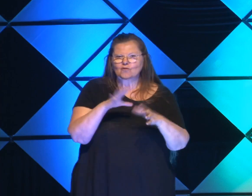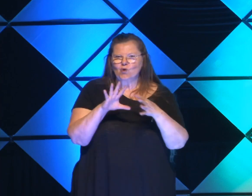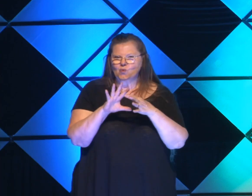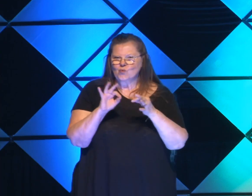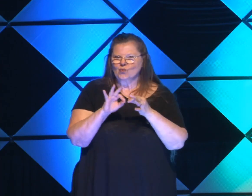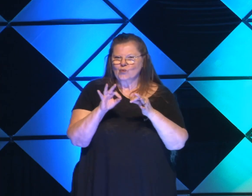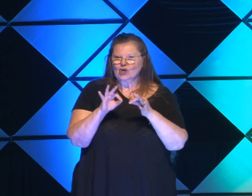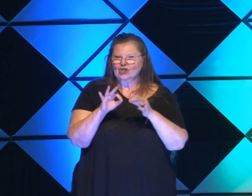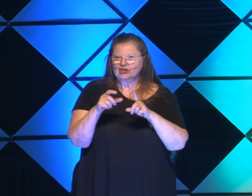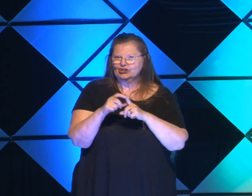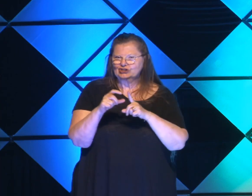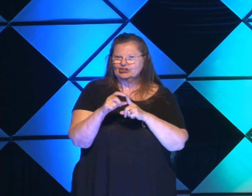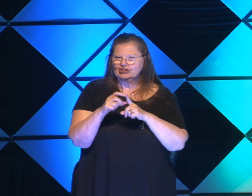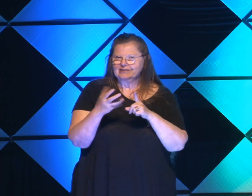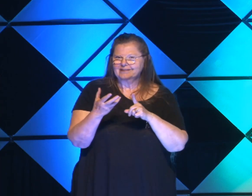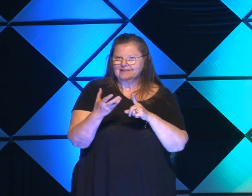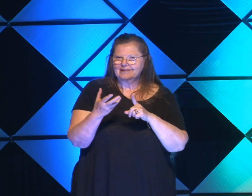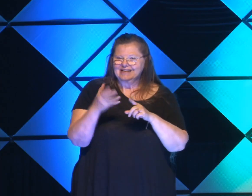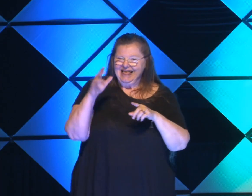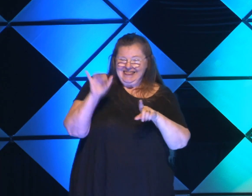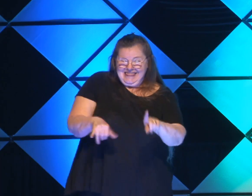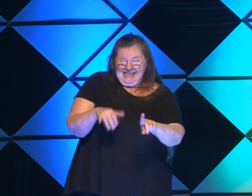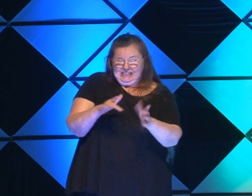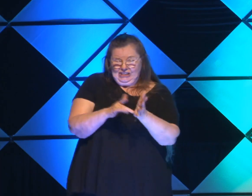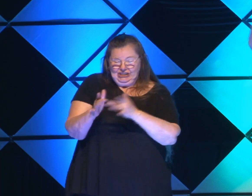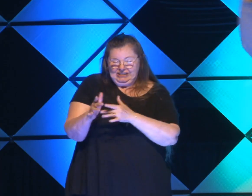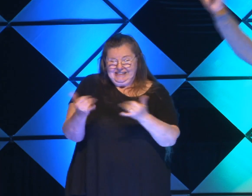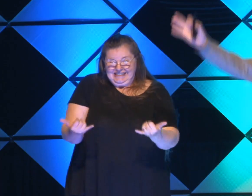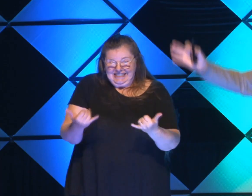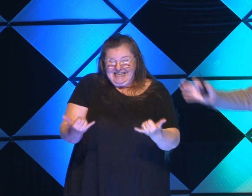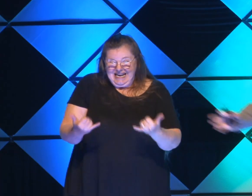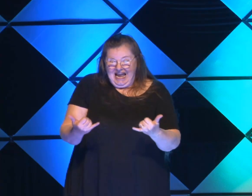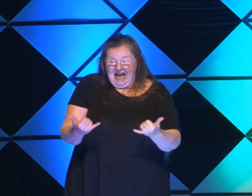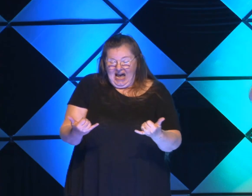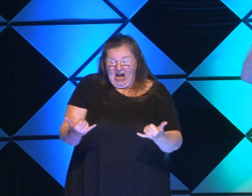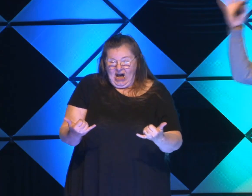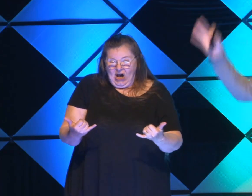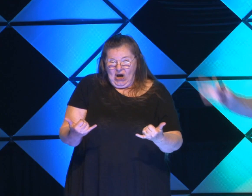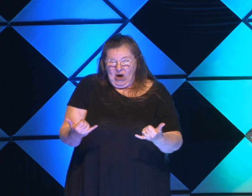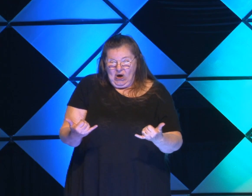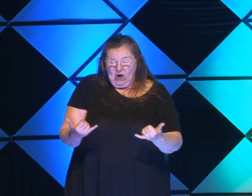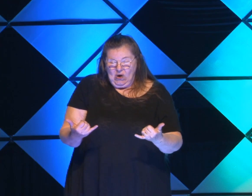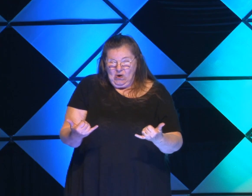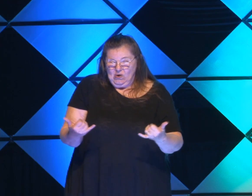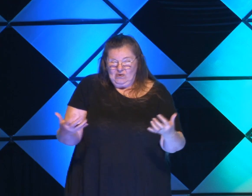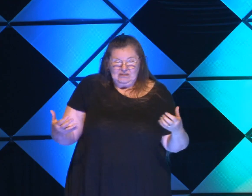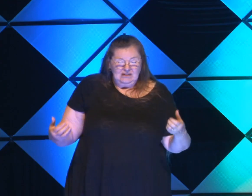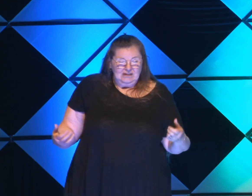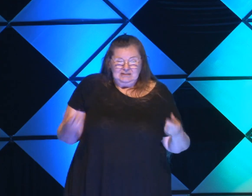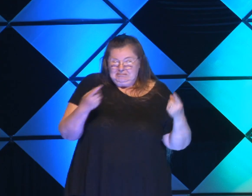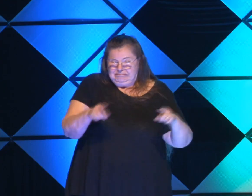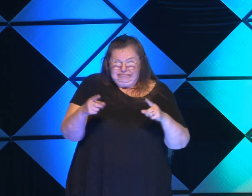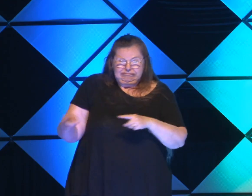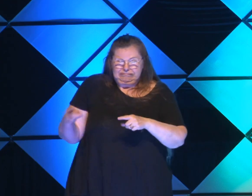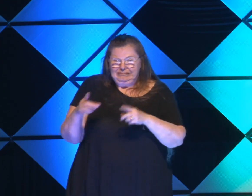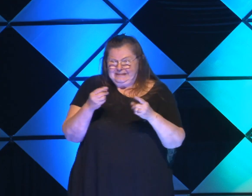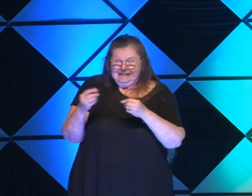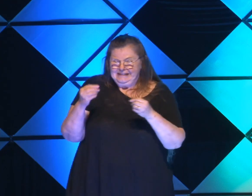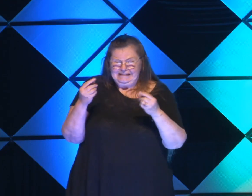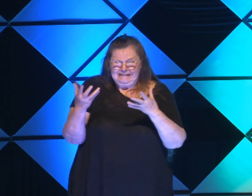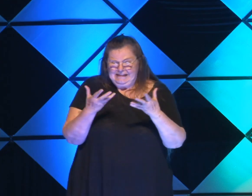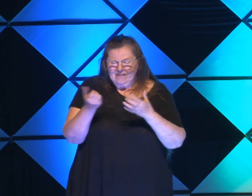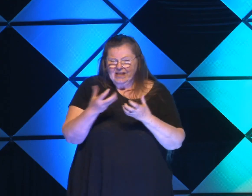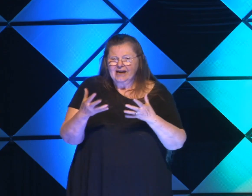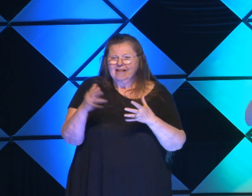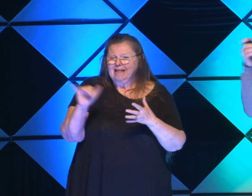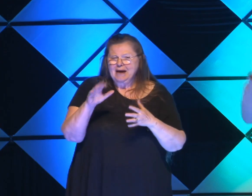saying, listen, this Jesus, who is now filled with all of this grandeur, right? Just as big as Moses, just as